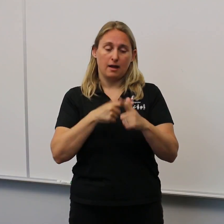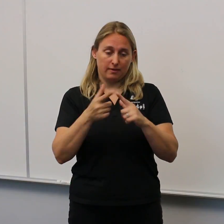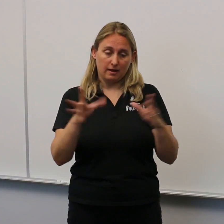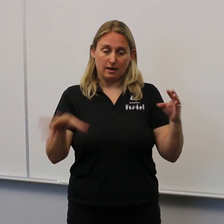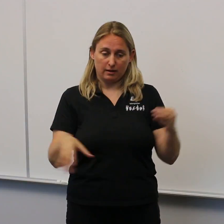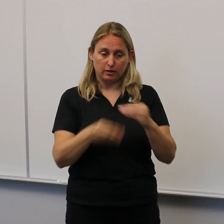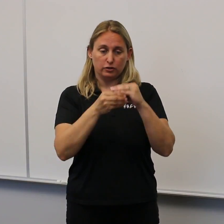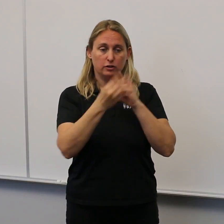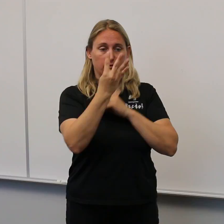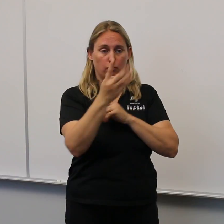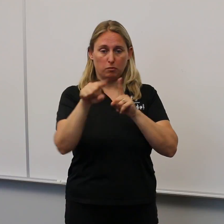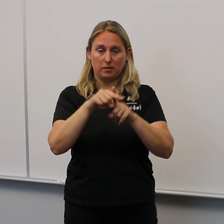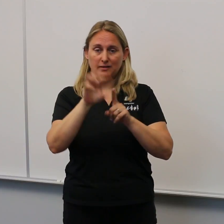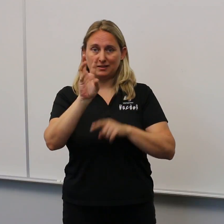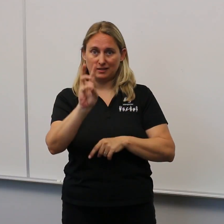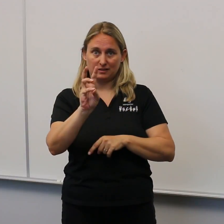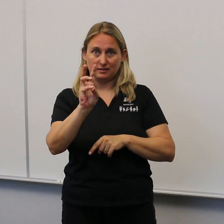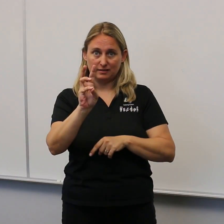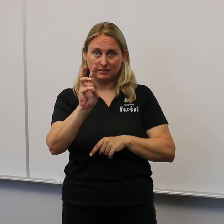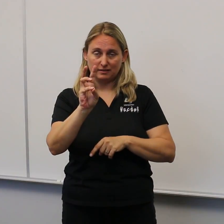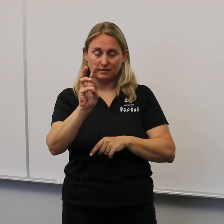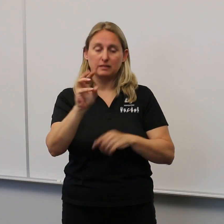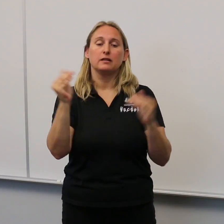addition. 4 plus 6 is 10.